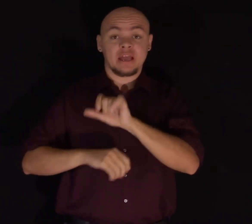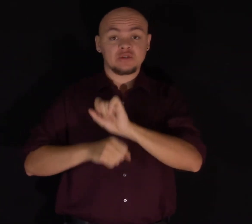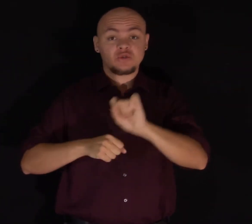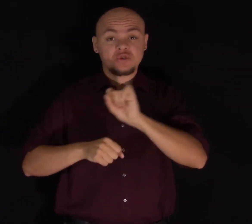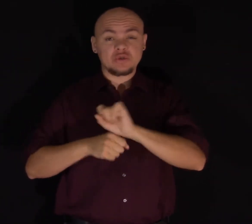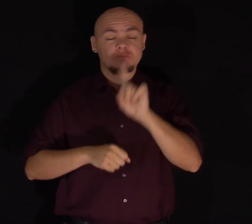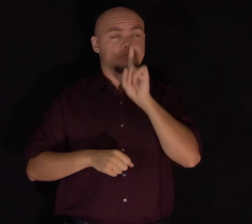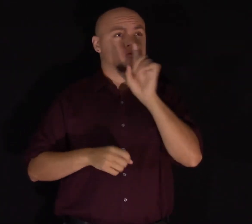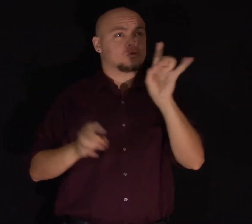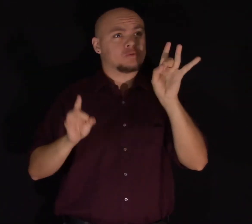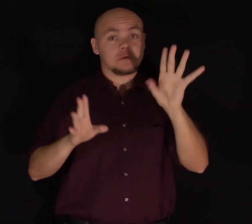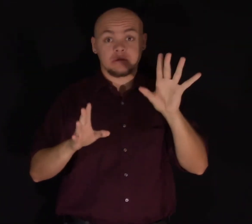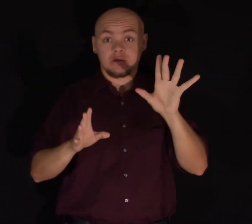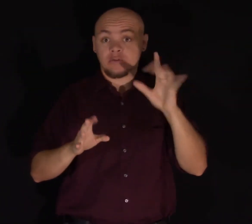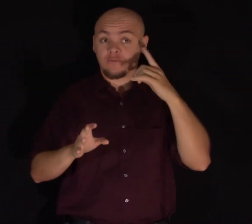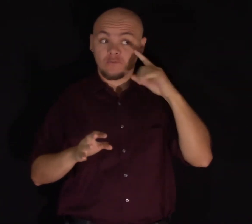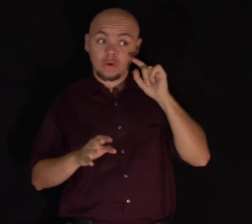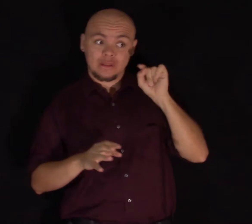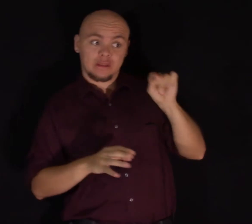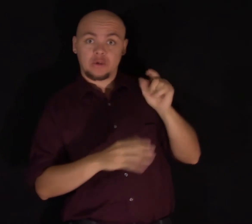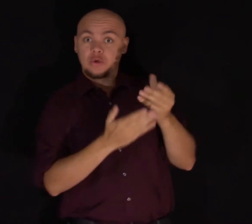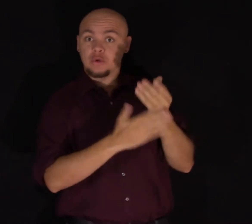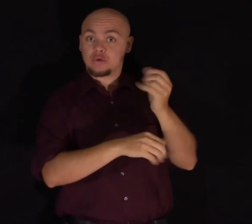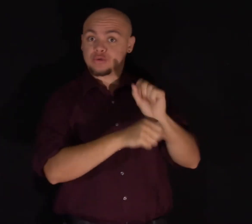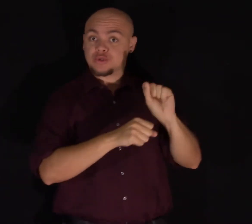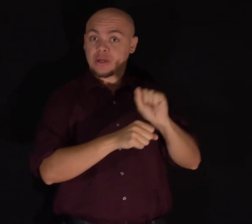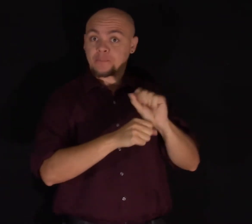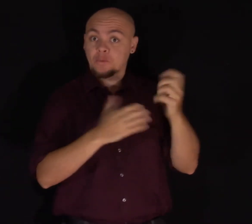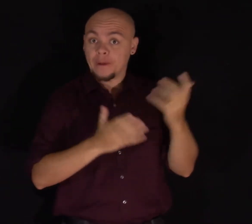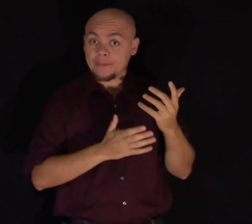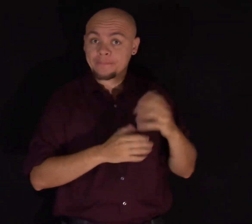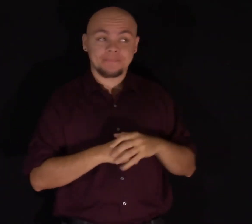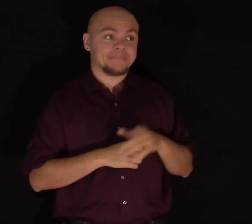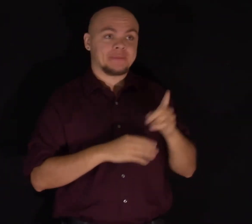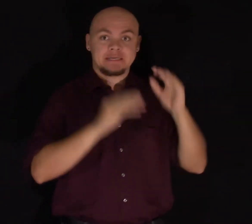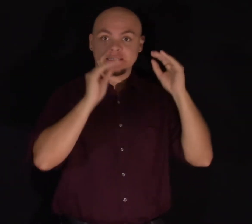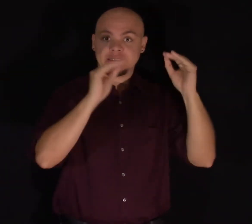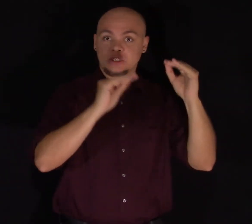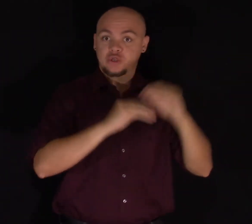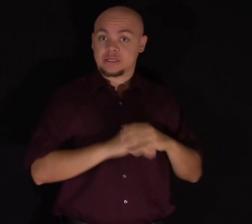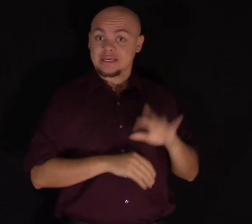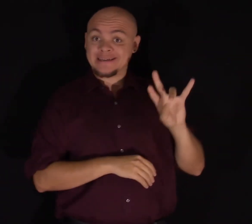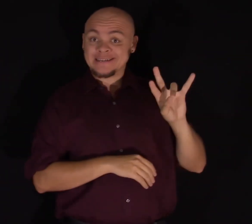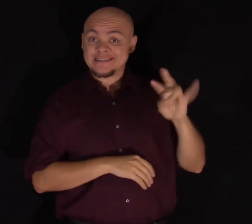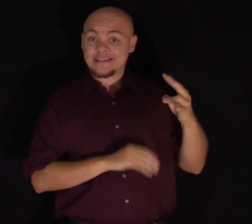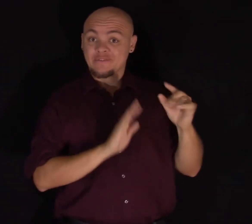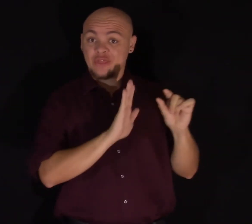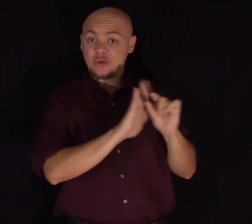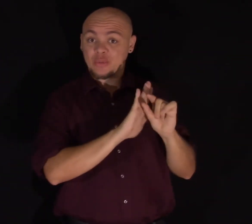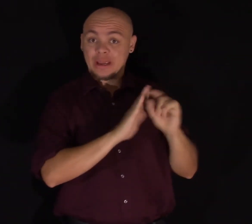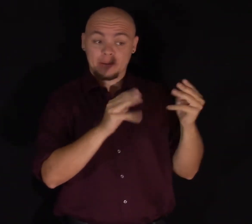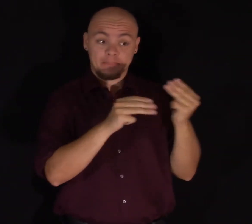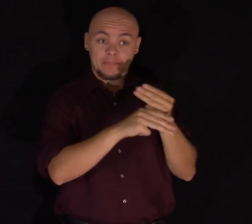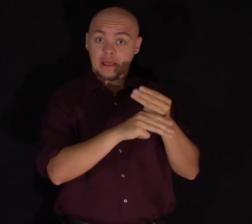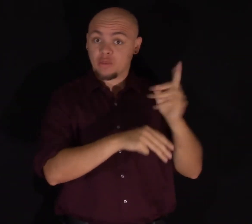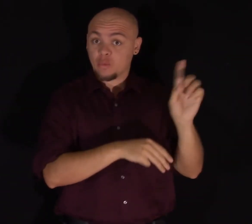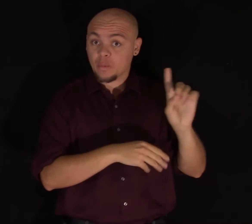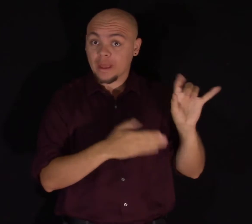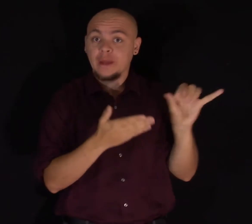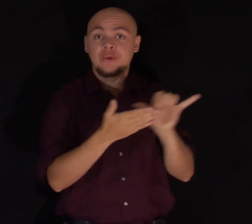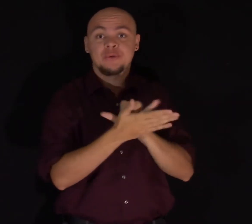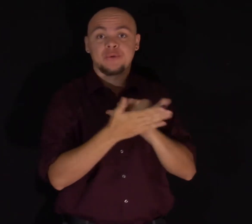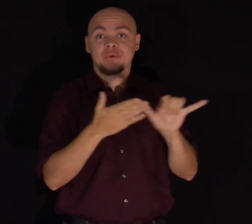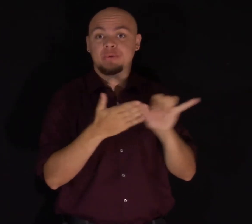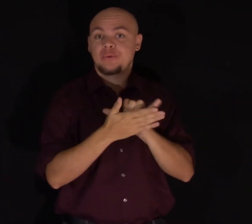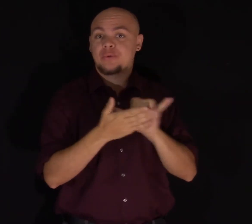demanding, teaching. I went to teach 7th graders math in the New York City public schools. And